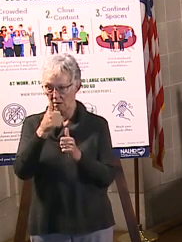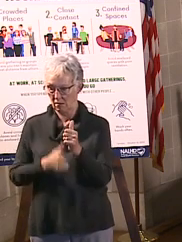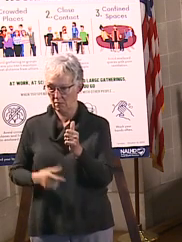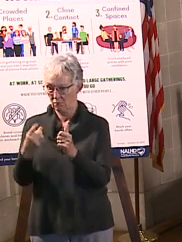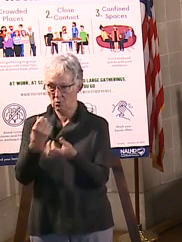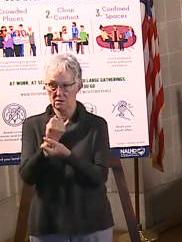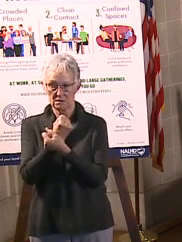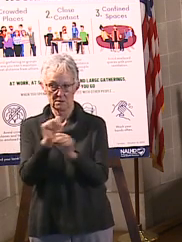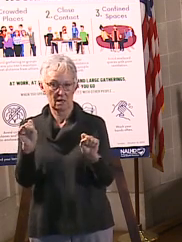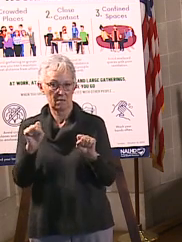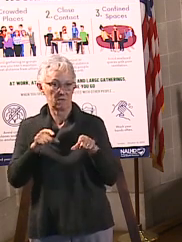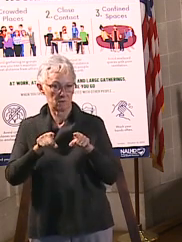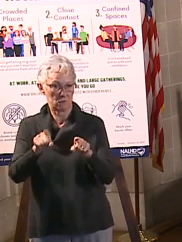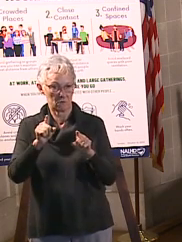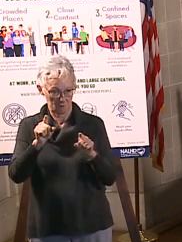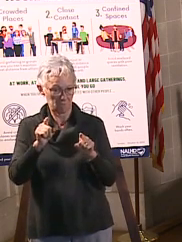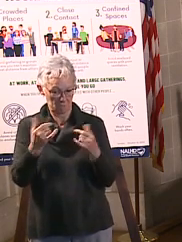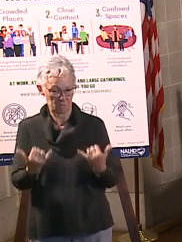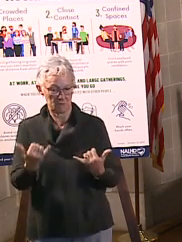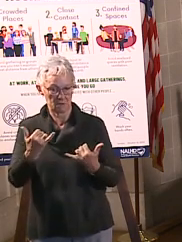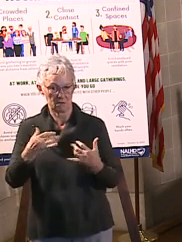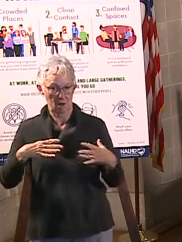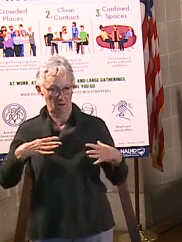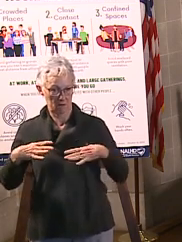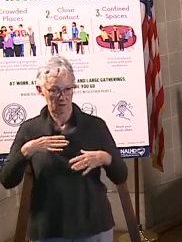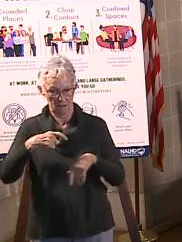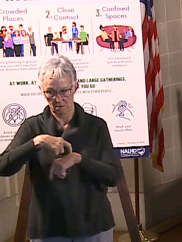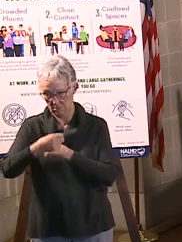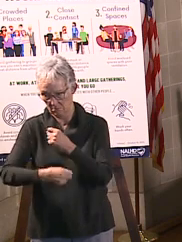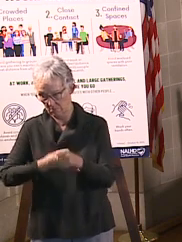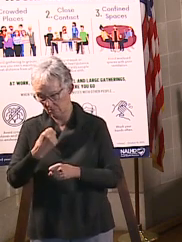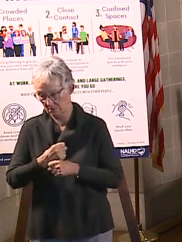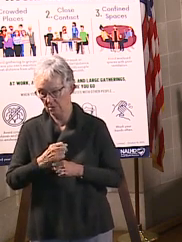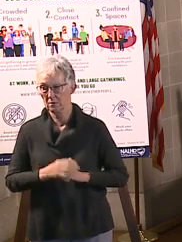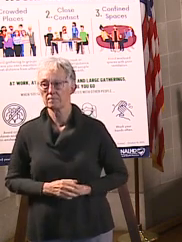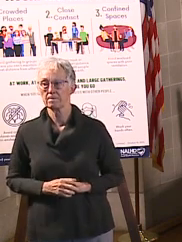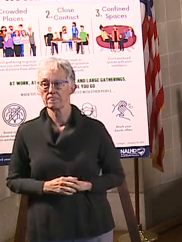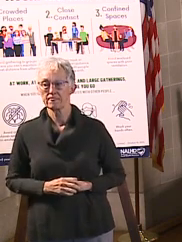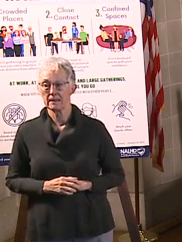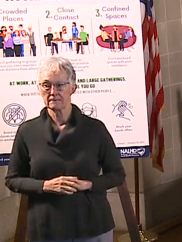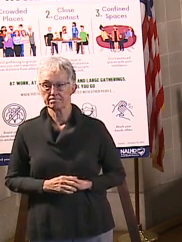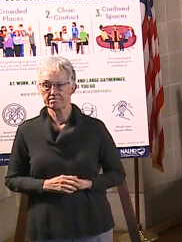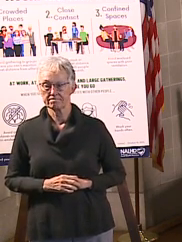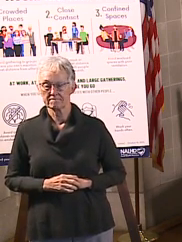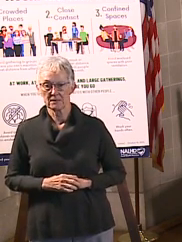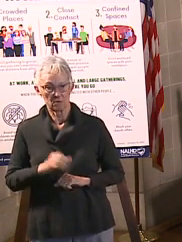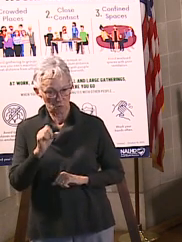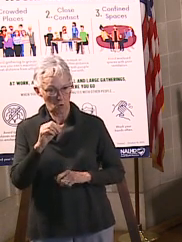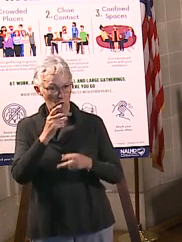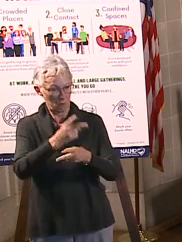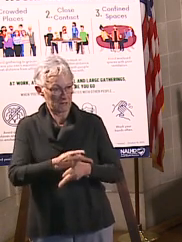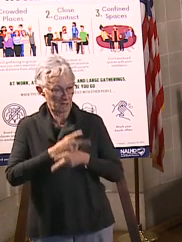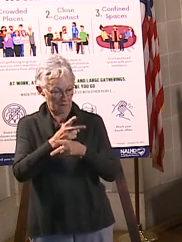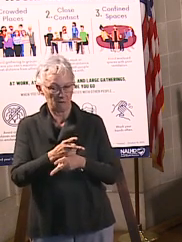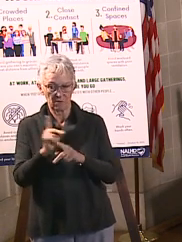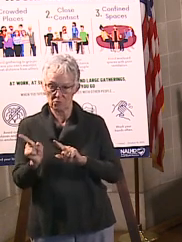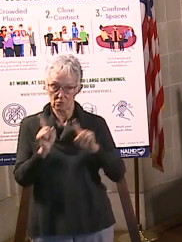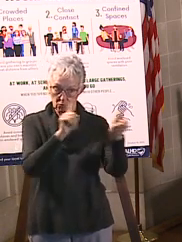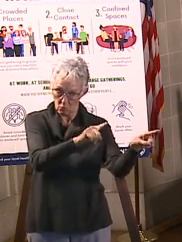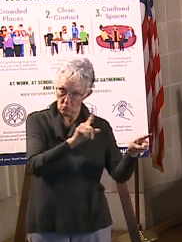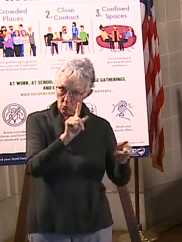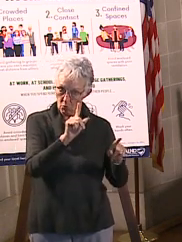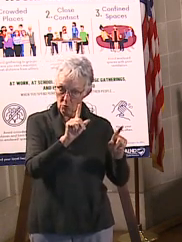course, Test Nebraska is out there as well. As you're thinking about, again, not taking that virus to family gatherings, you go to Test